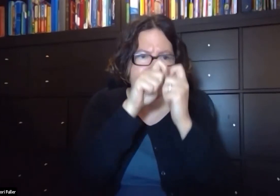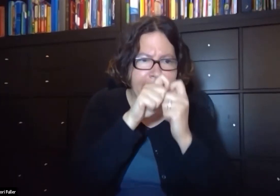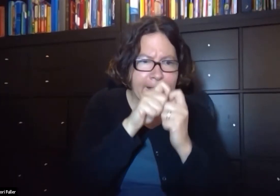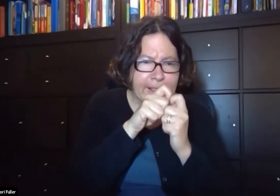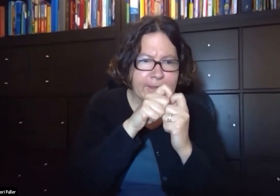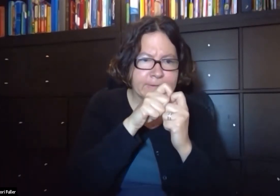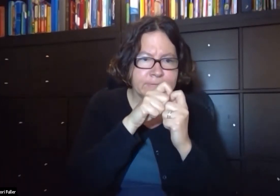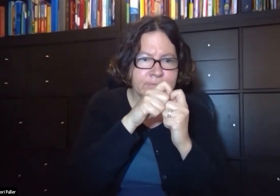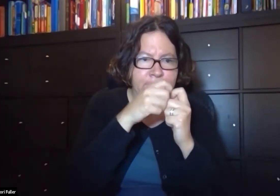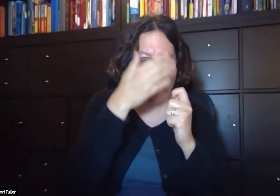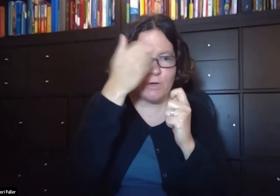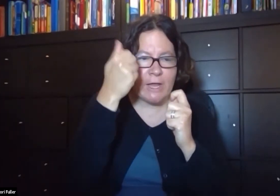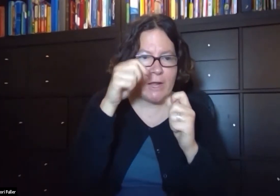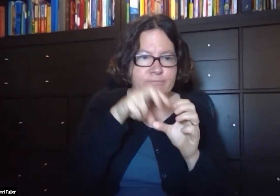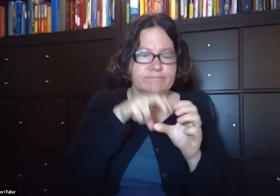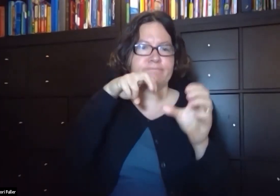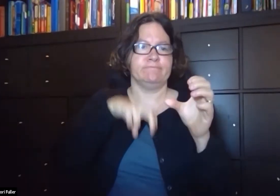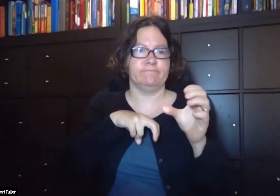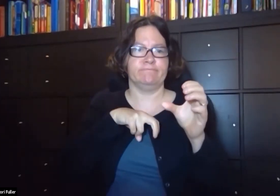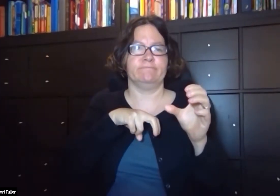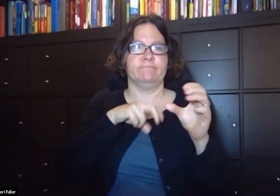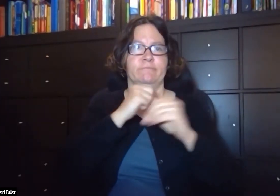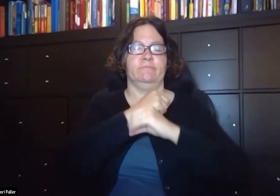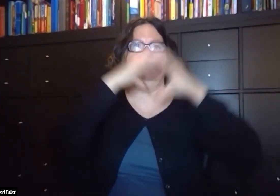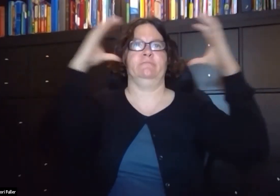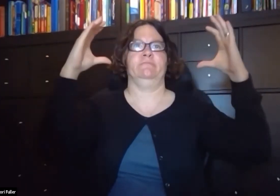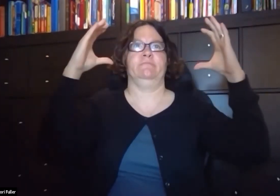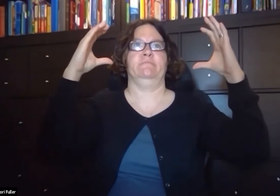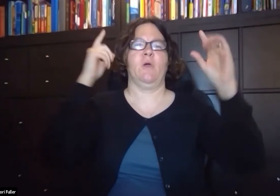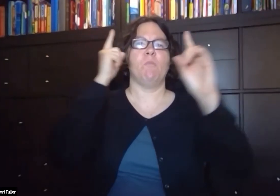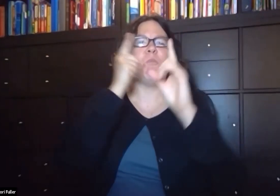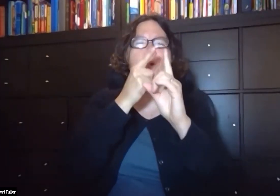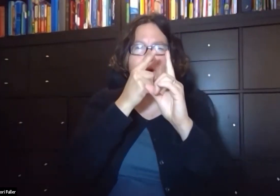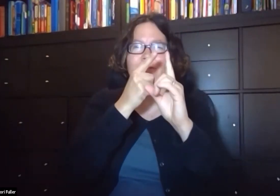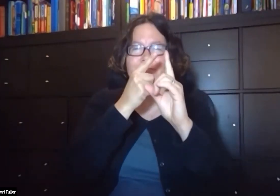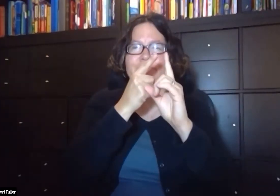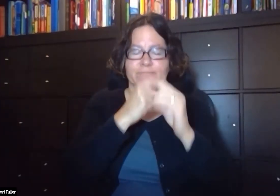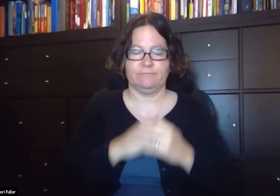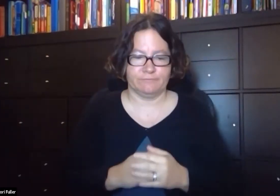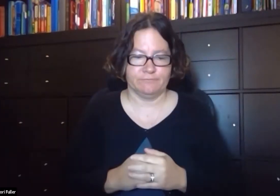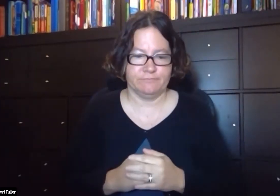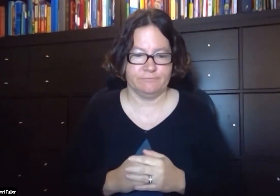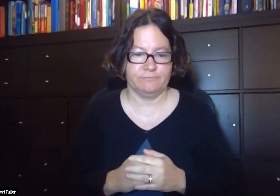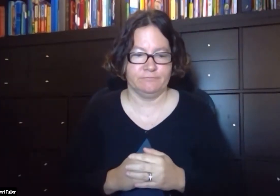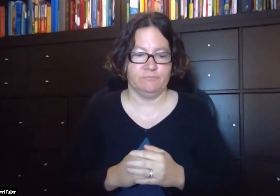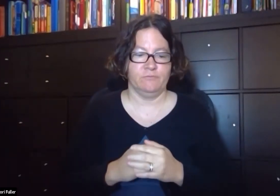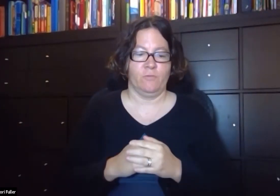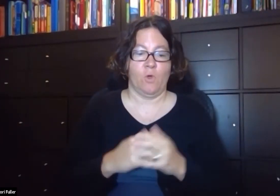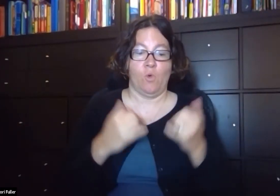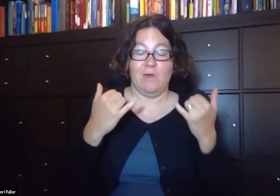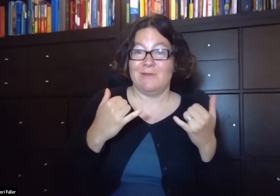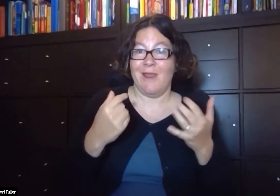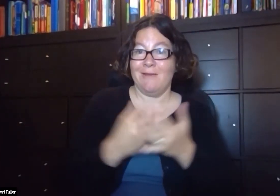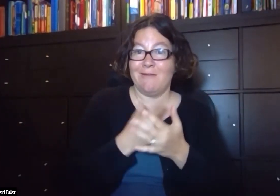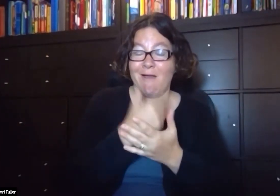That sometimes we get caught up in the details, that we miss the big picture.